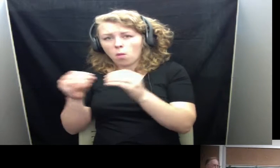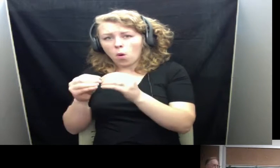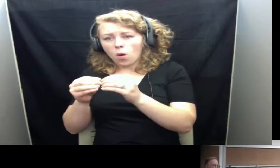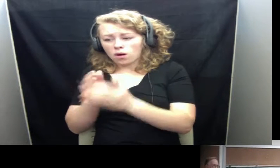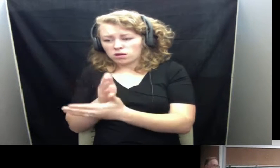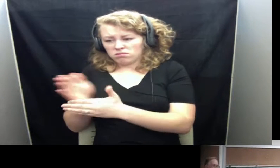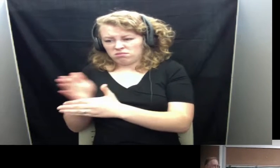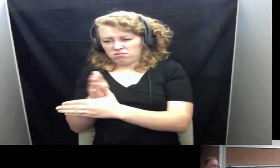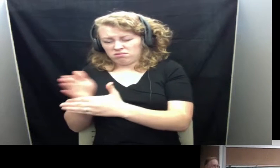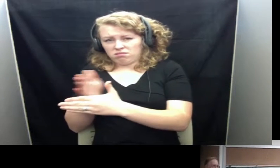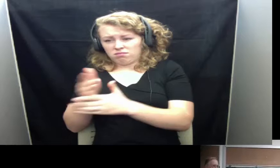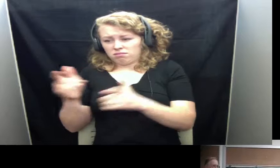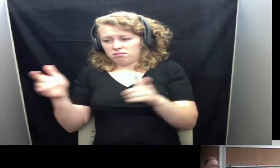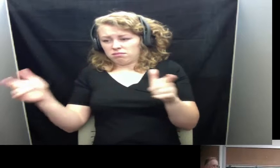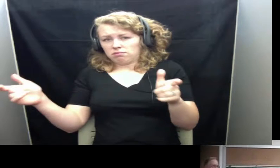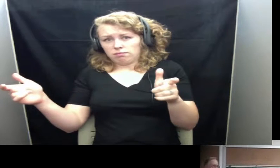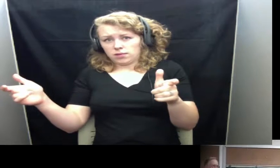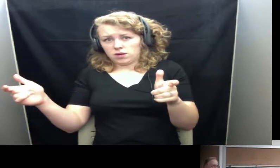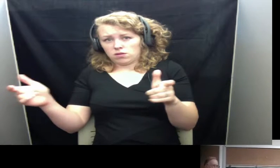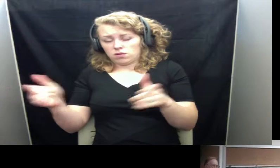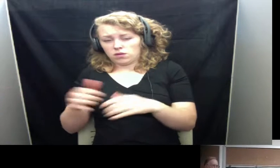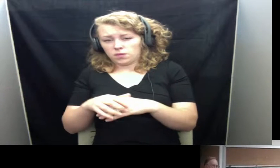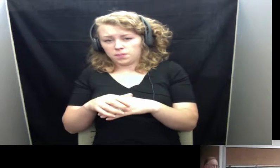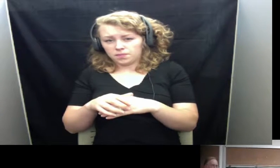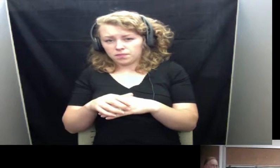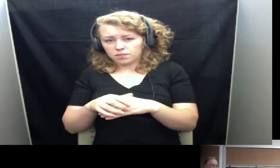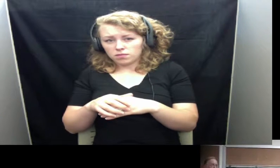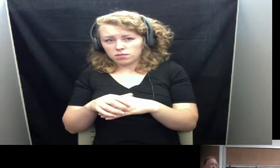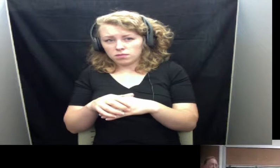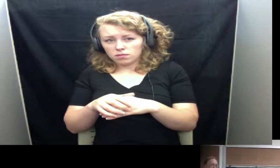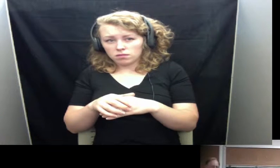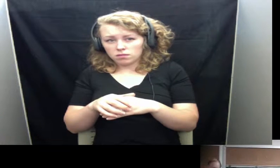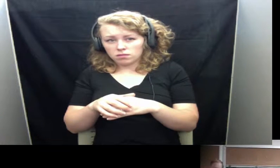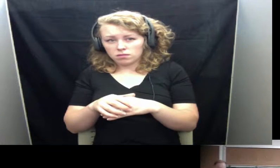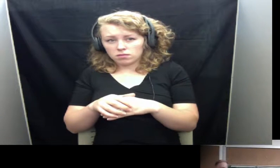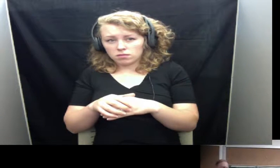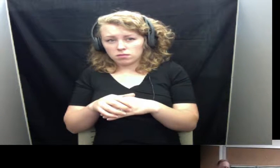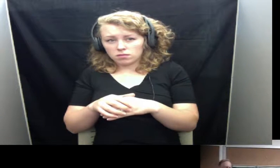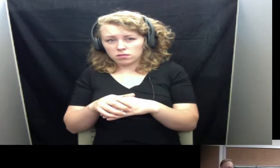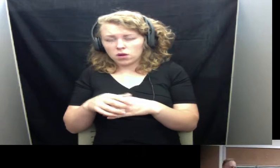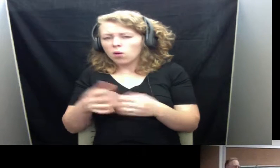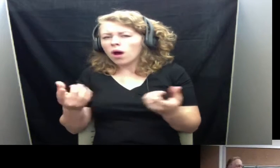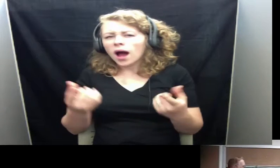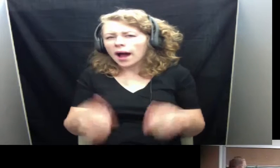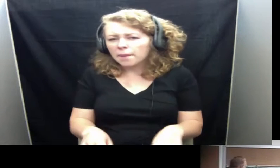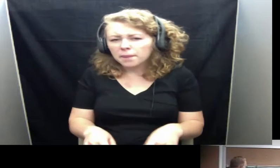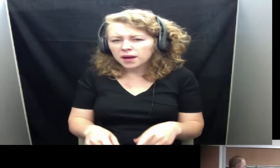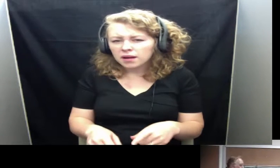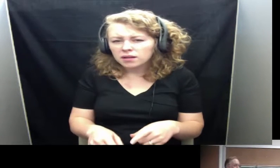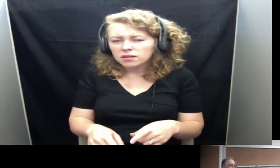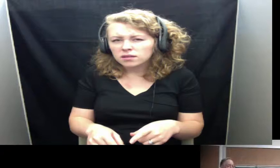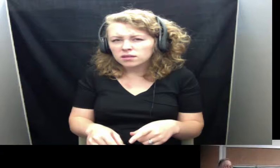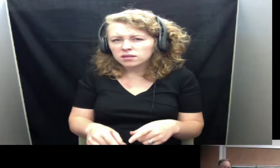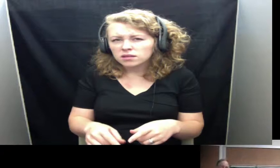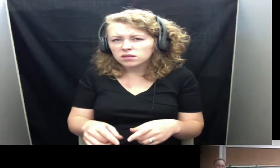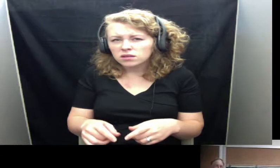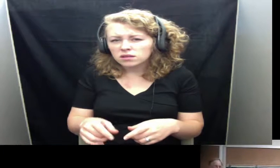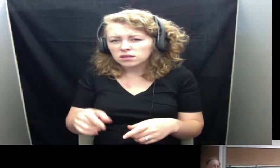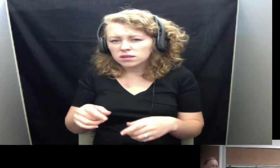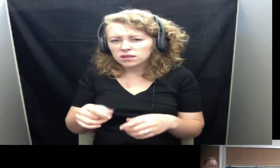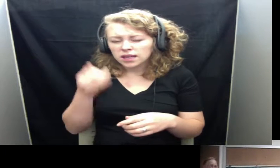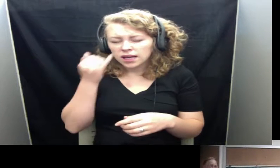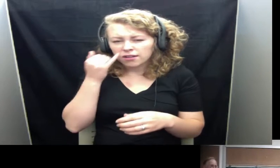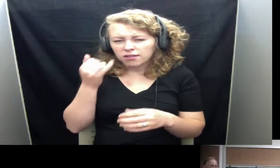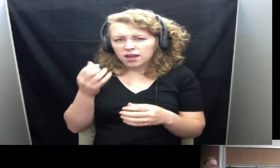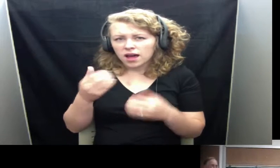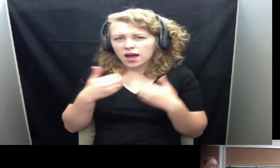What would be your guess? Would make the units larger. Wonderful. That's a perfect answer. It would make the units